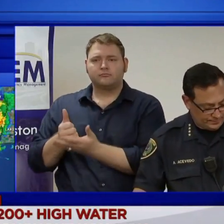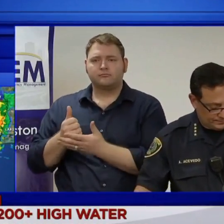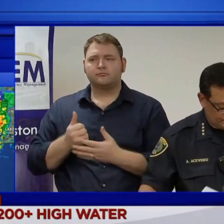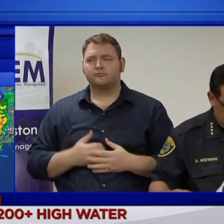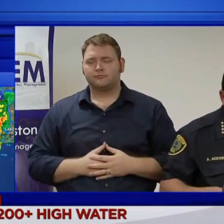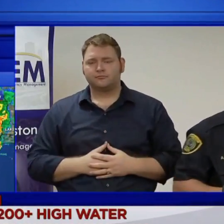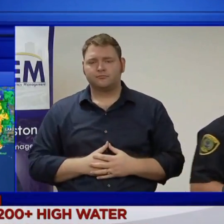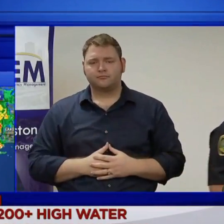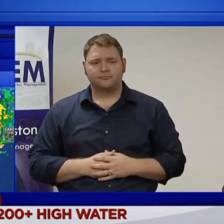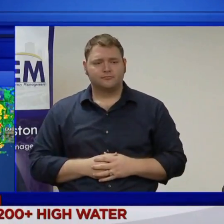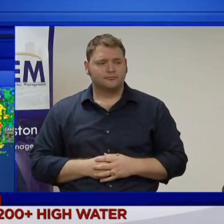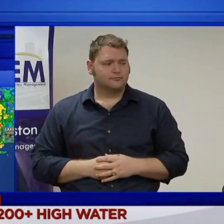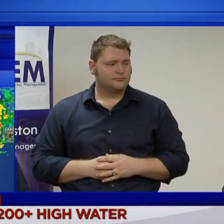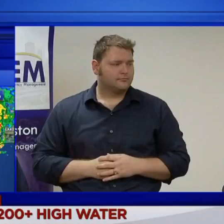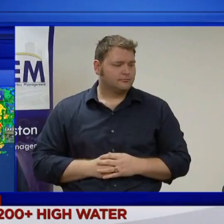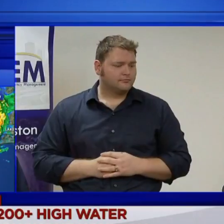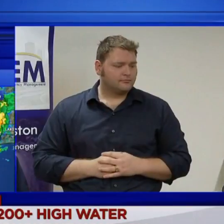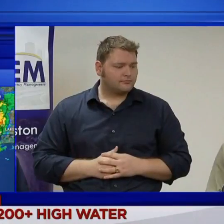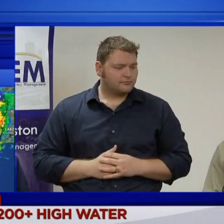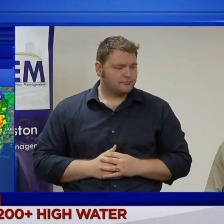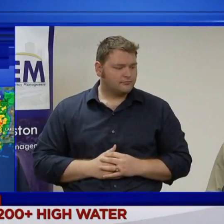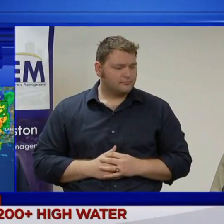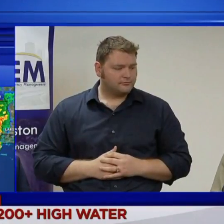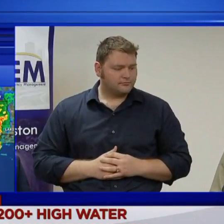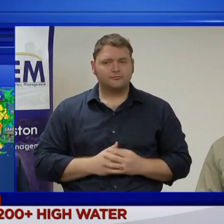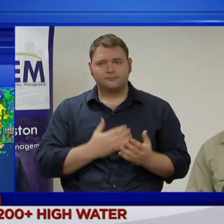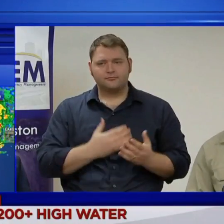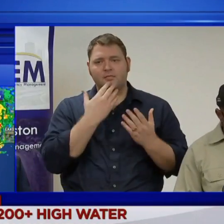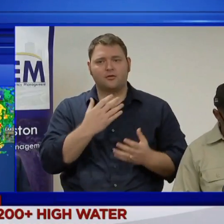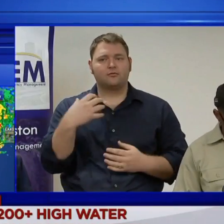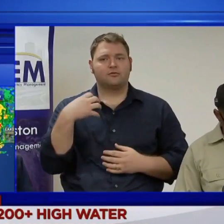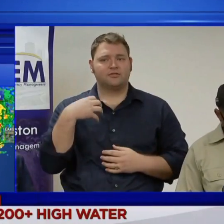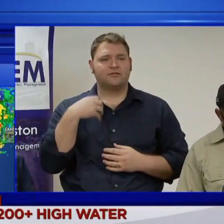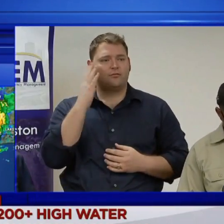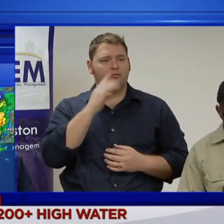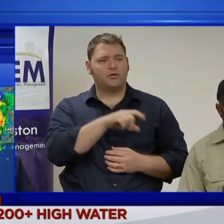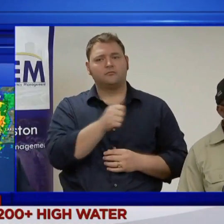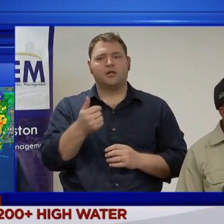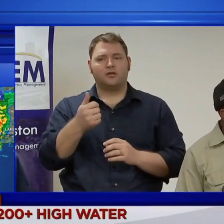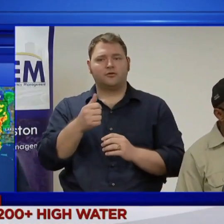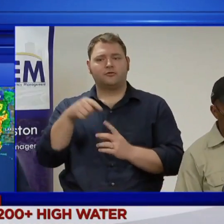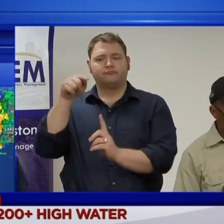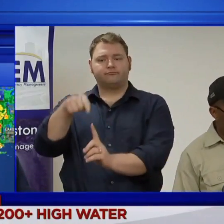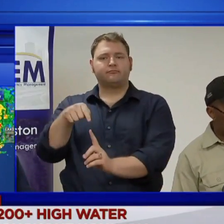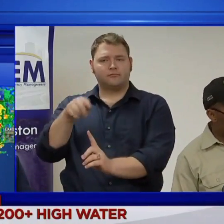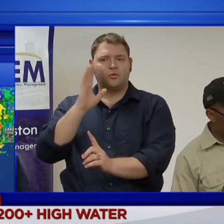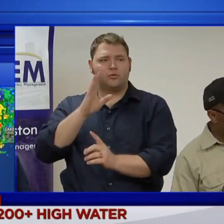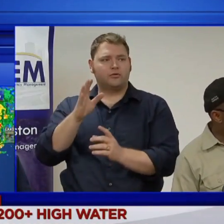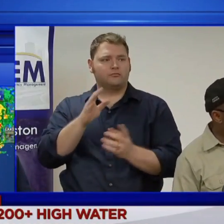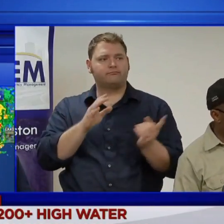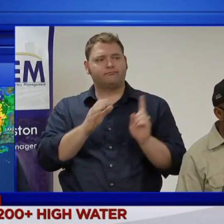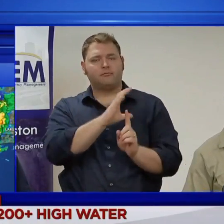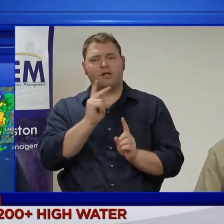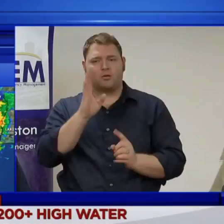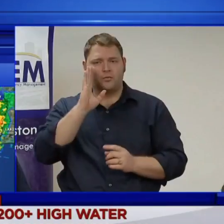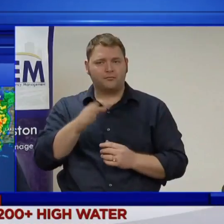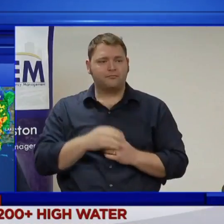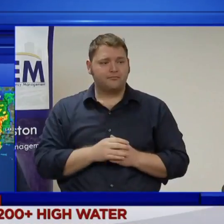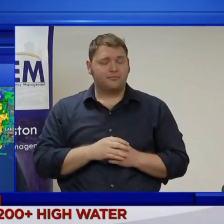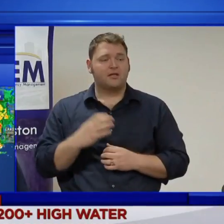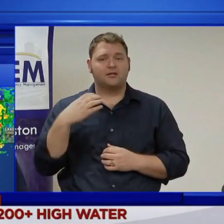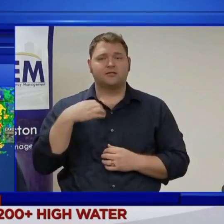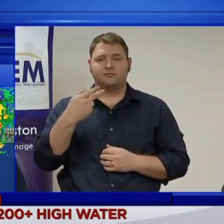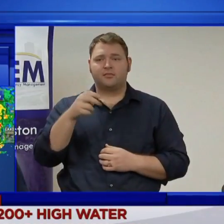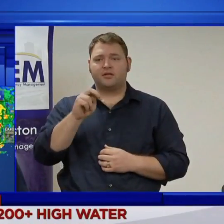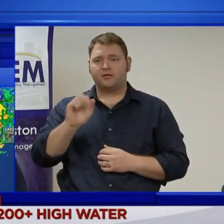area. Thank you, Chief. And Chief will be back in a little bit to speak on another issue as well. Chief Pena with